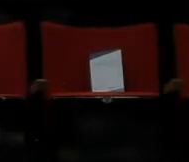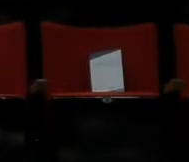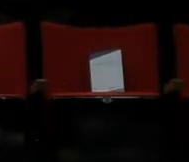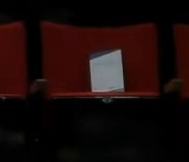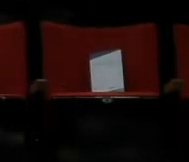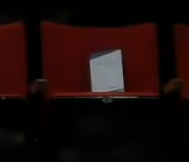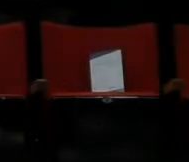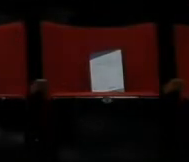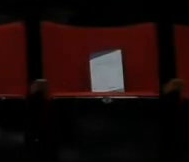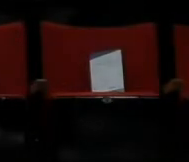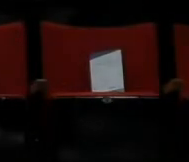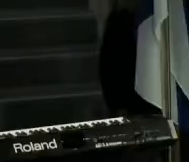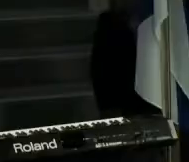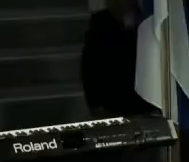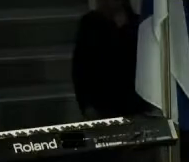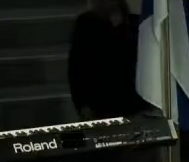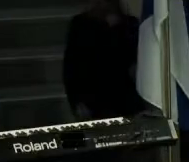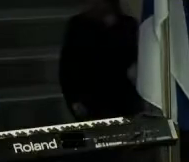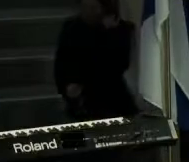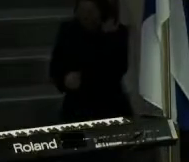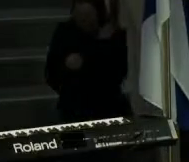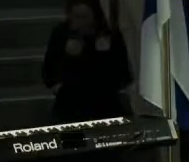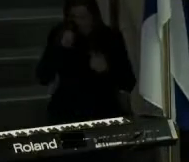Nathaniel Beals.